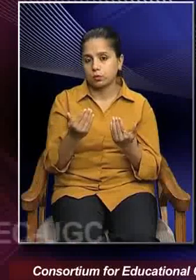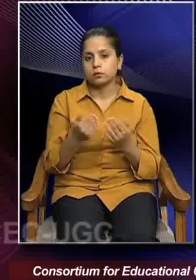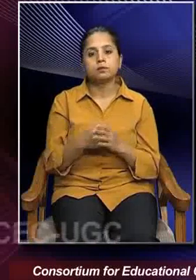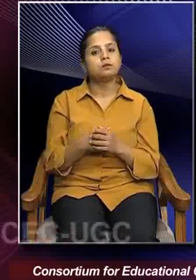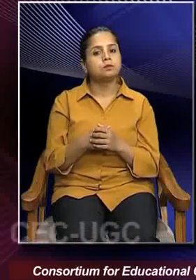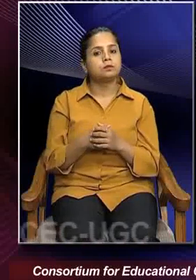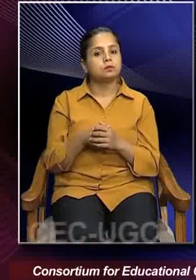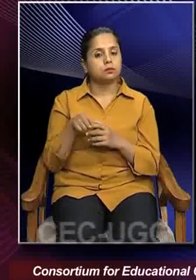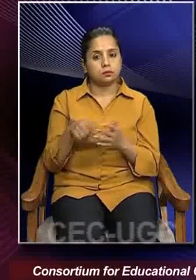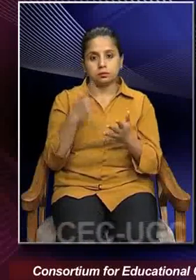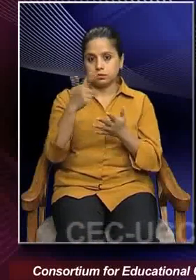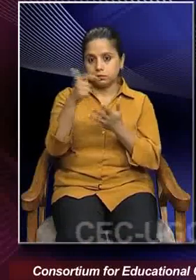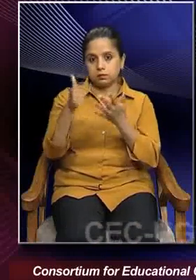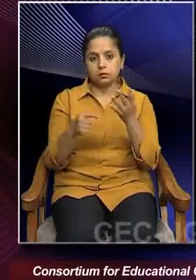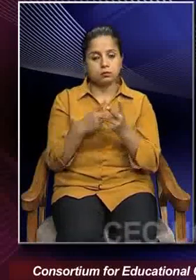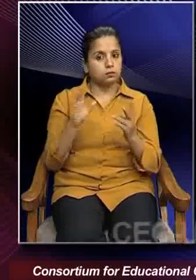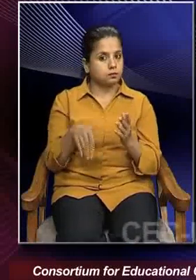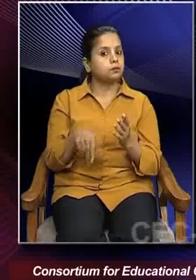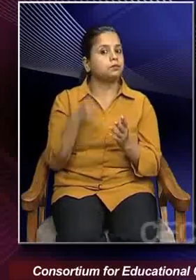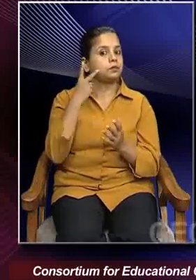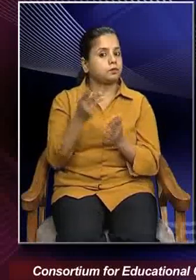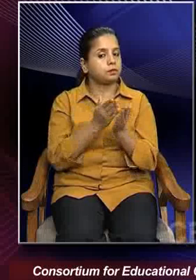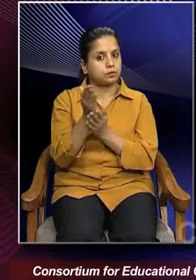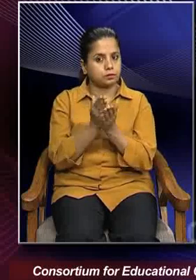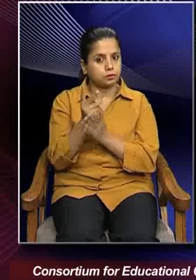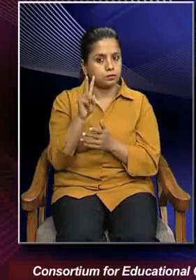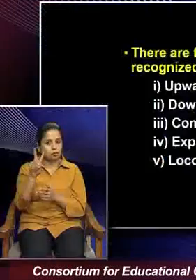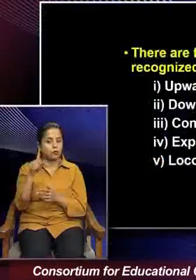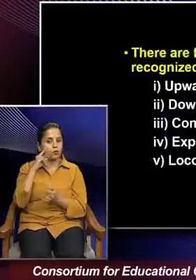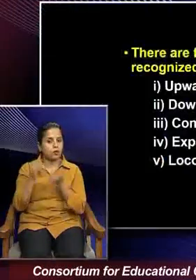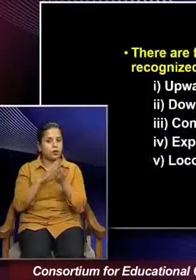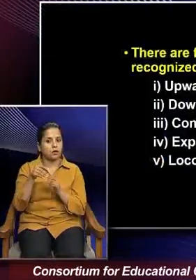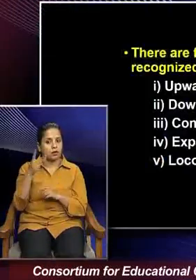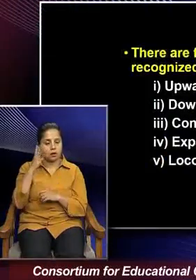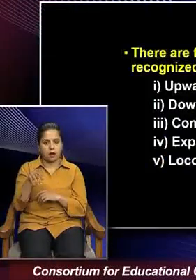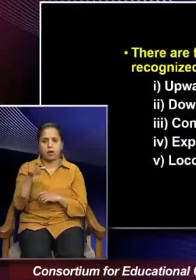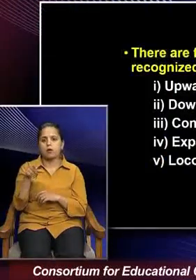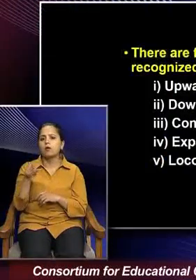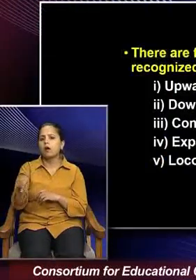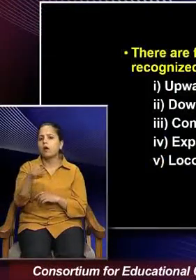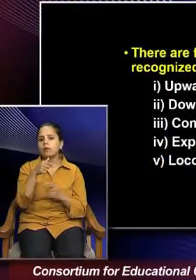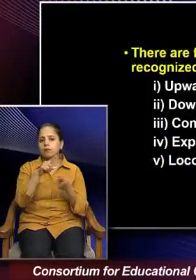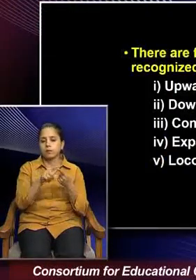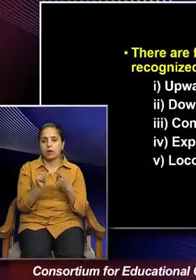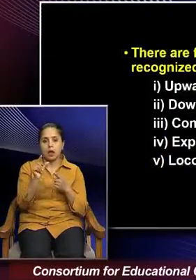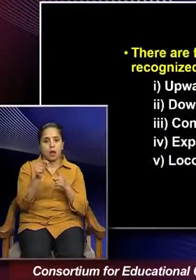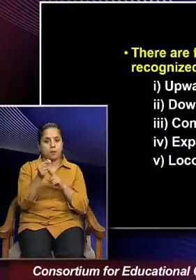There are 5 kinds of actions recognized by Vaiṣeṣikas, which is upward